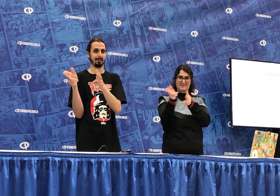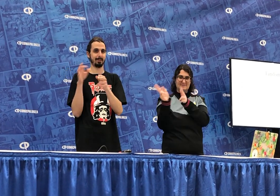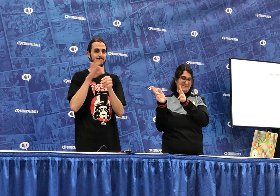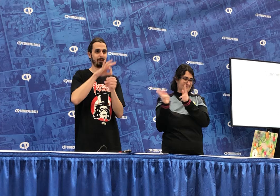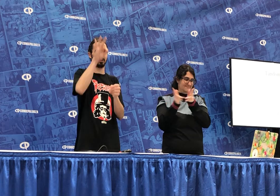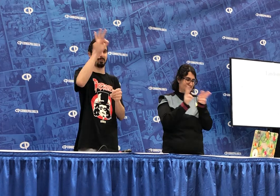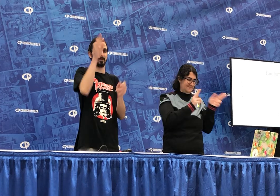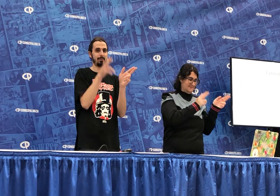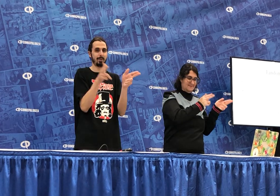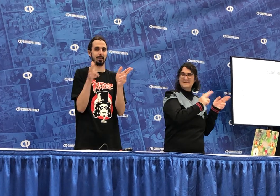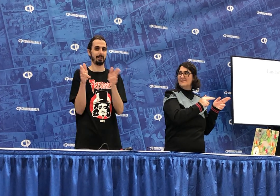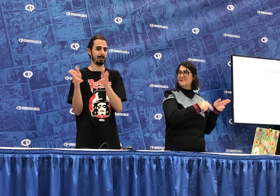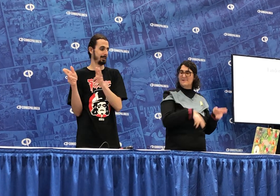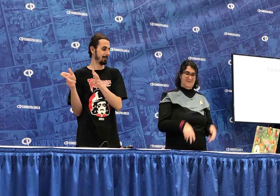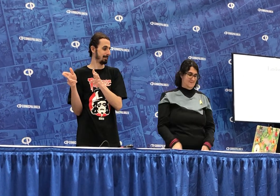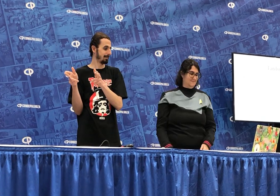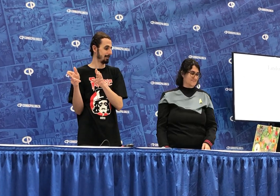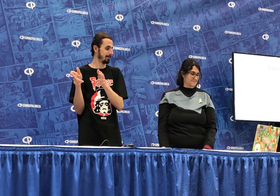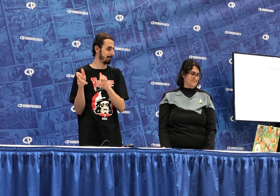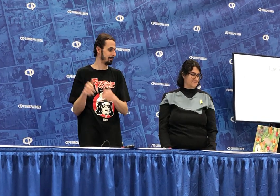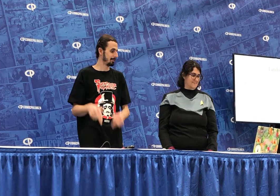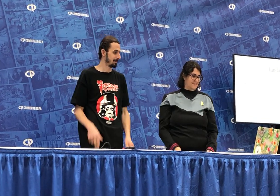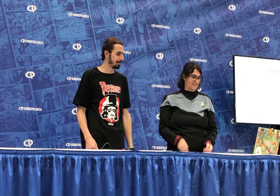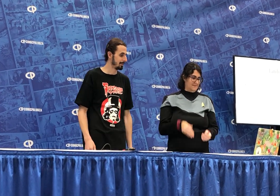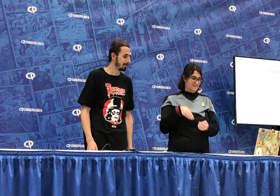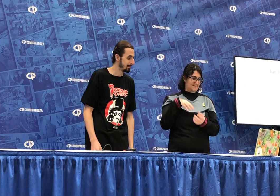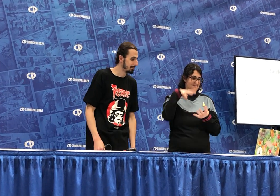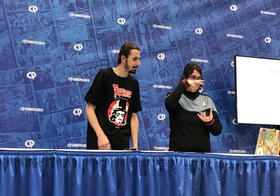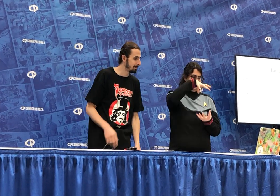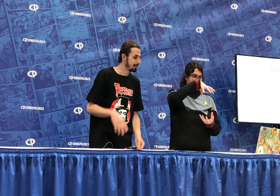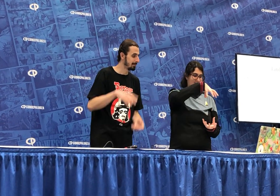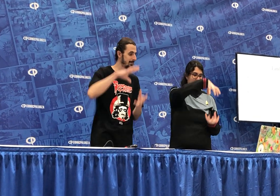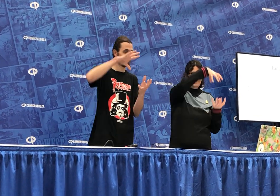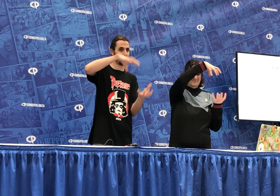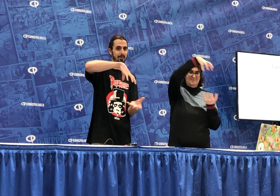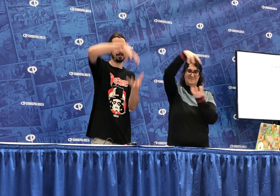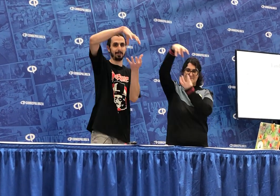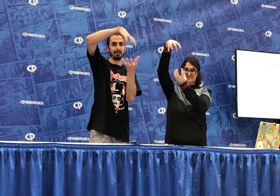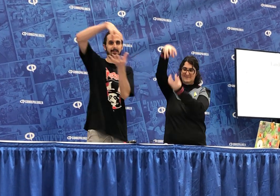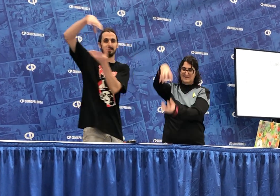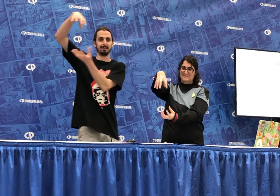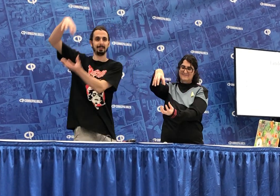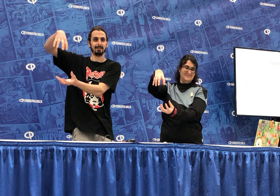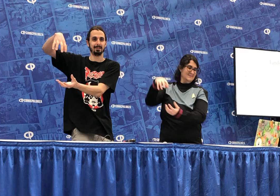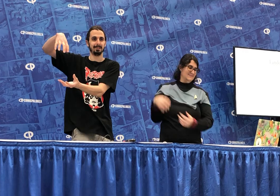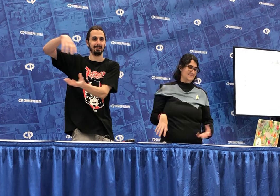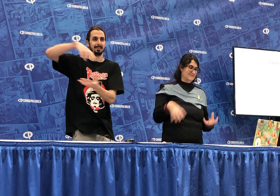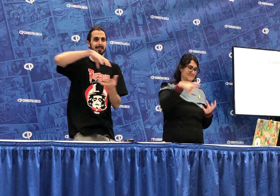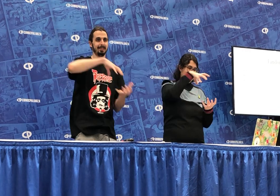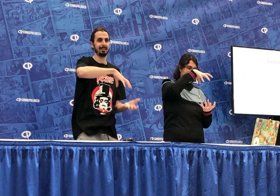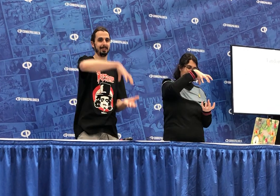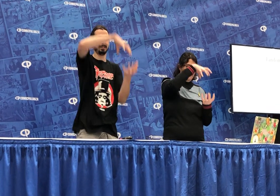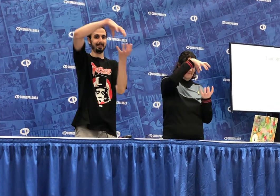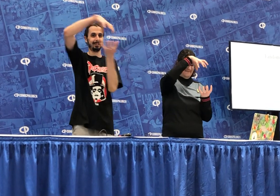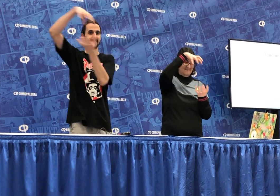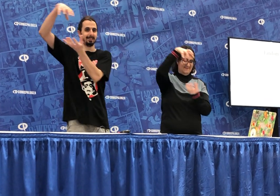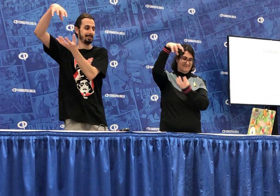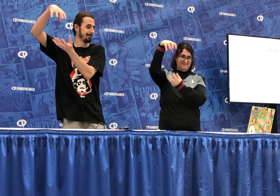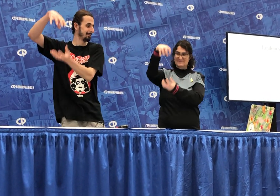Ghostbusters, Ghost and then Busters. And then Doctor Who, it's like you're showing the TARDIS moving. TARDIS, so